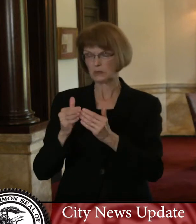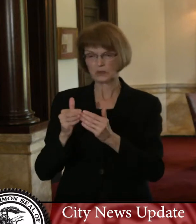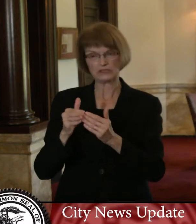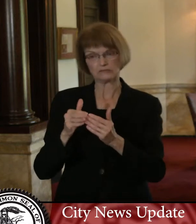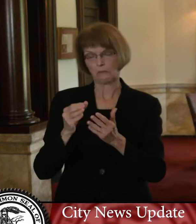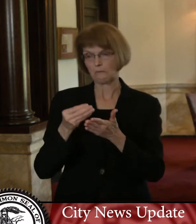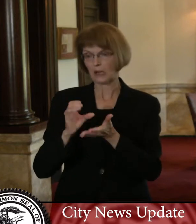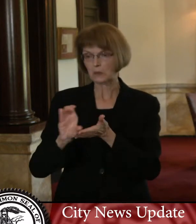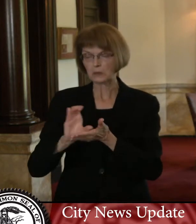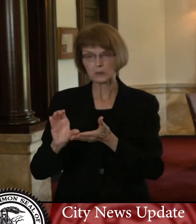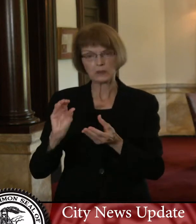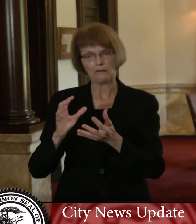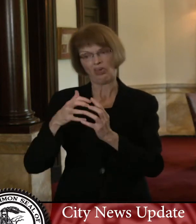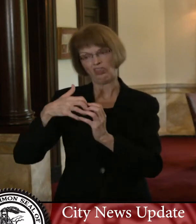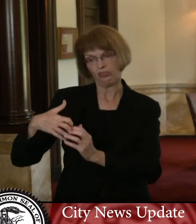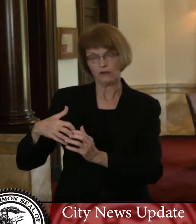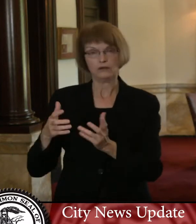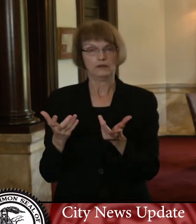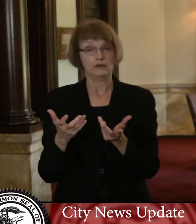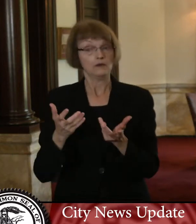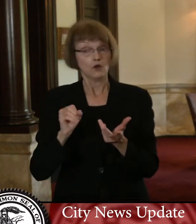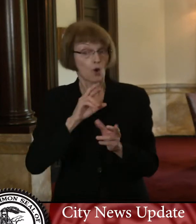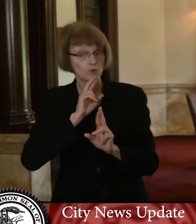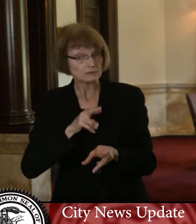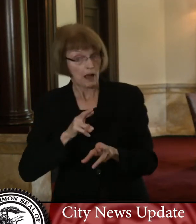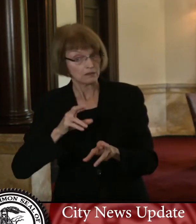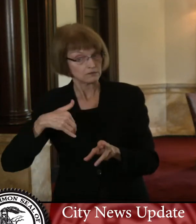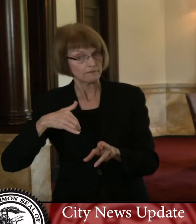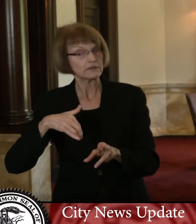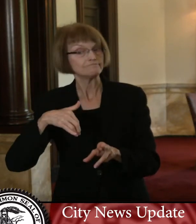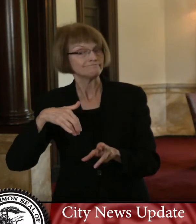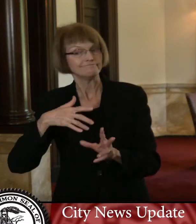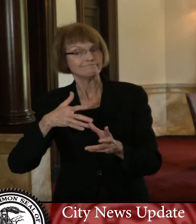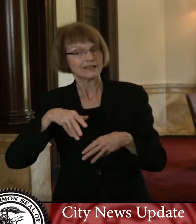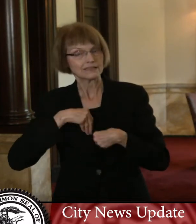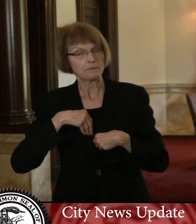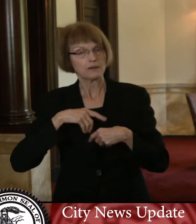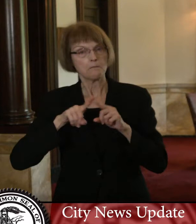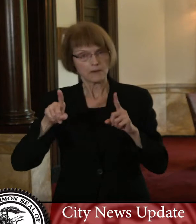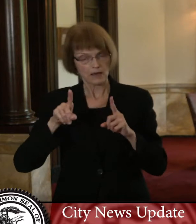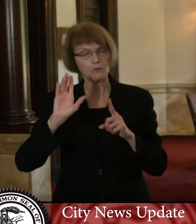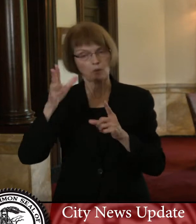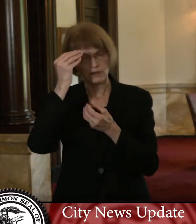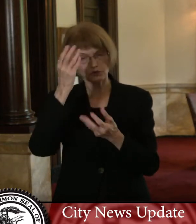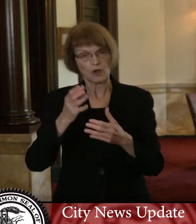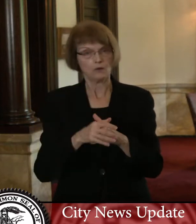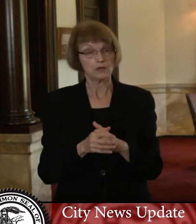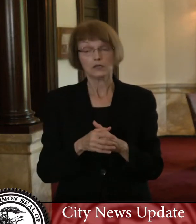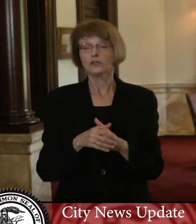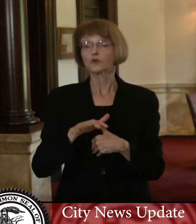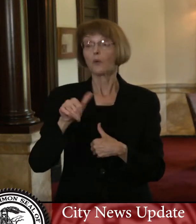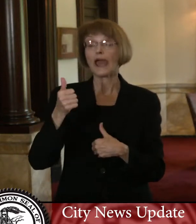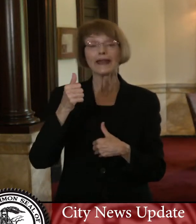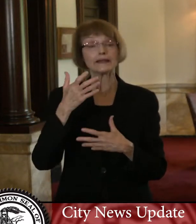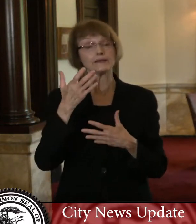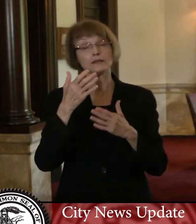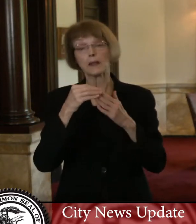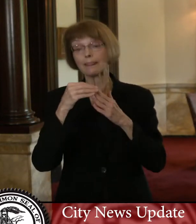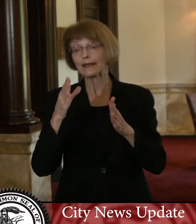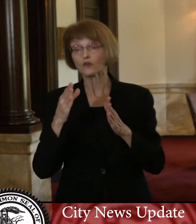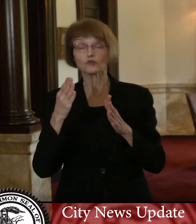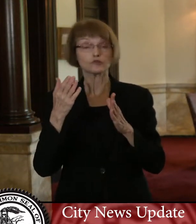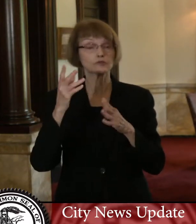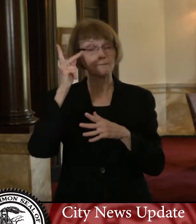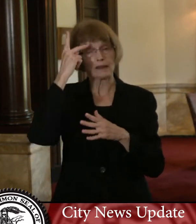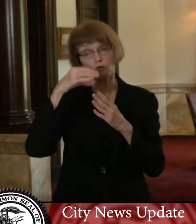response yet, but we'll keep you updated. And I'm willing to work with any elected leader across the state who wants to have a real